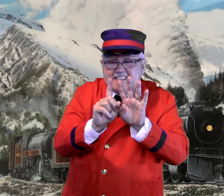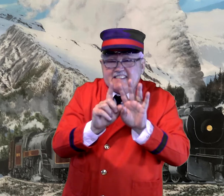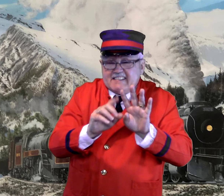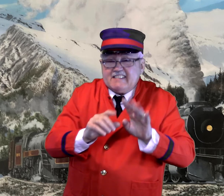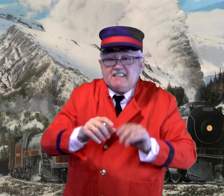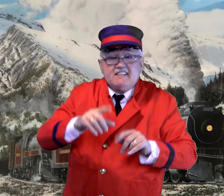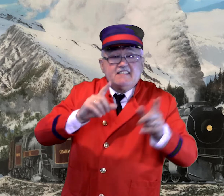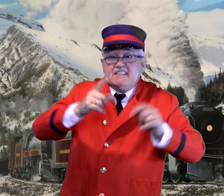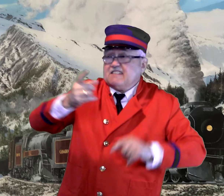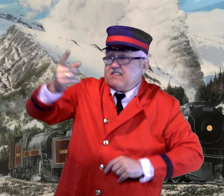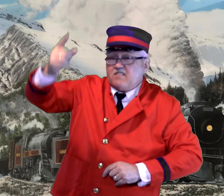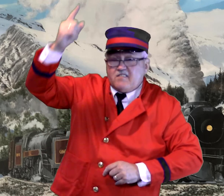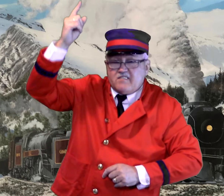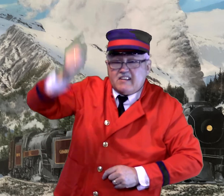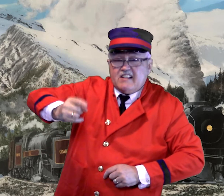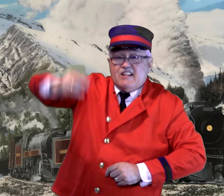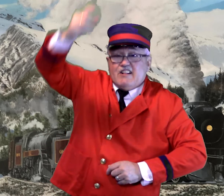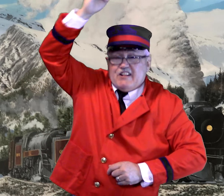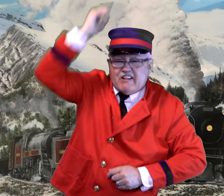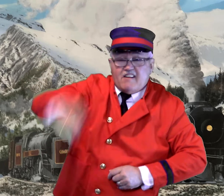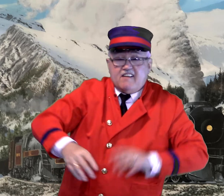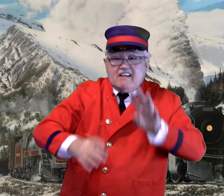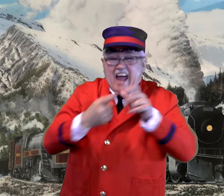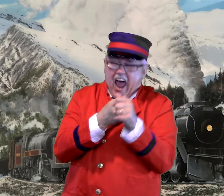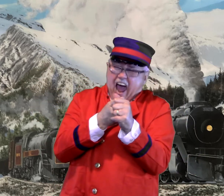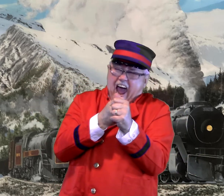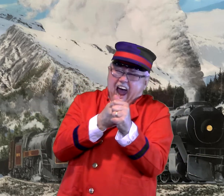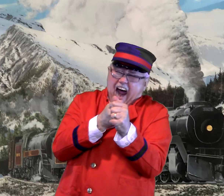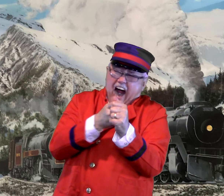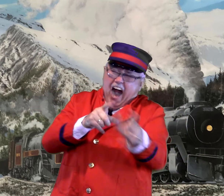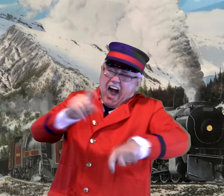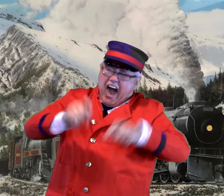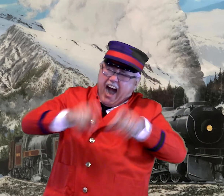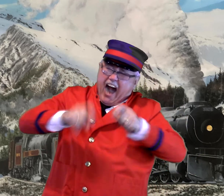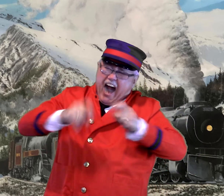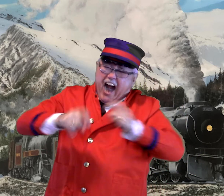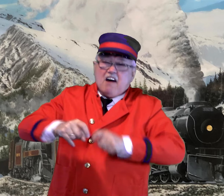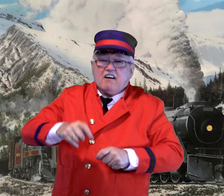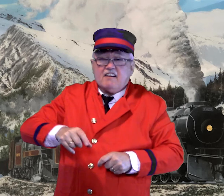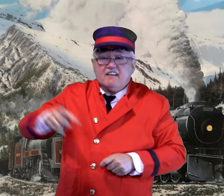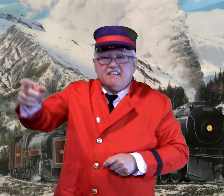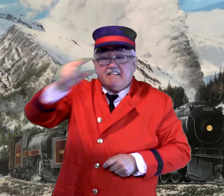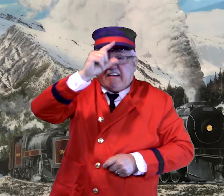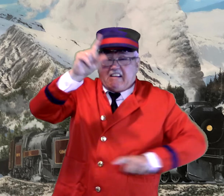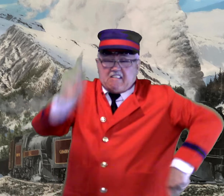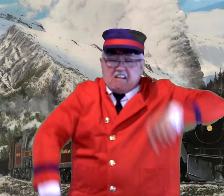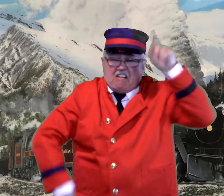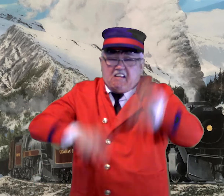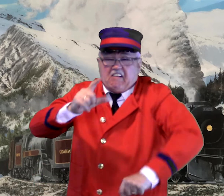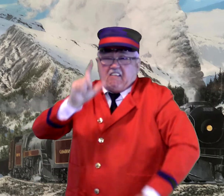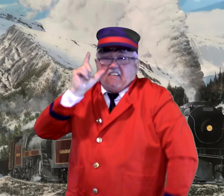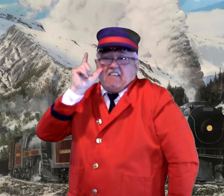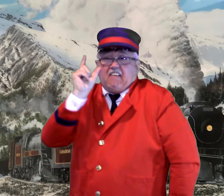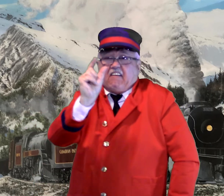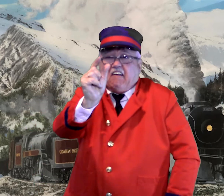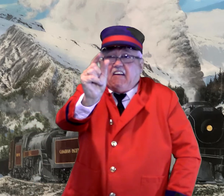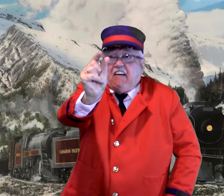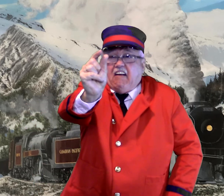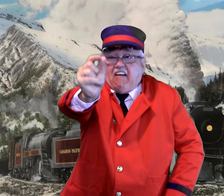the adult porter. Somebody said, on your mark, get set, go! And they all sprinted towards their car at the end of the train. The 4 boys